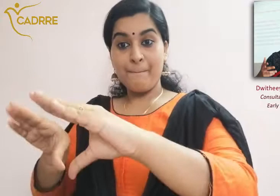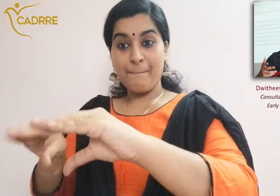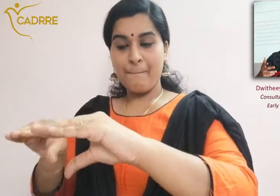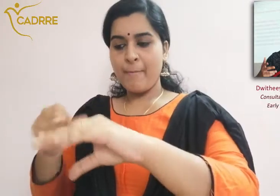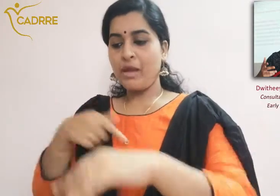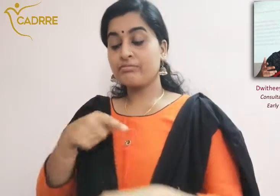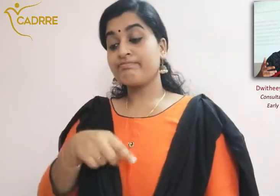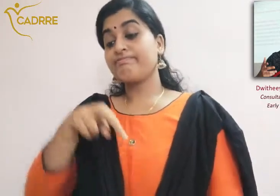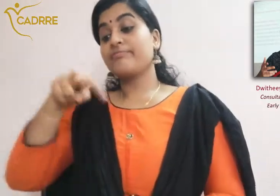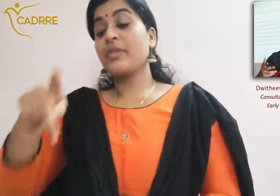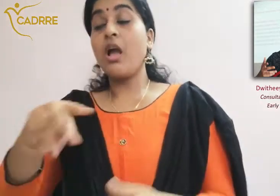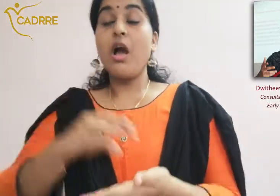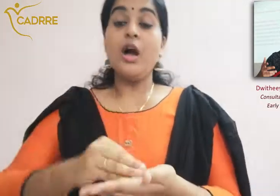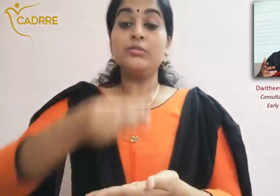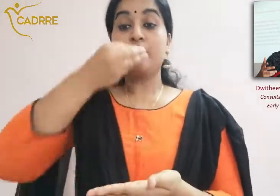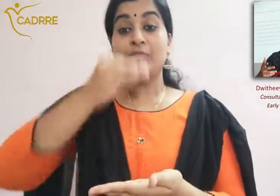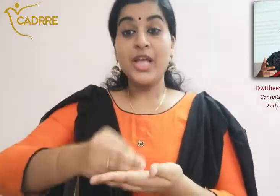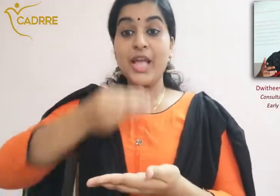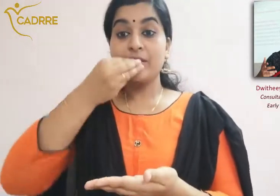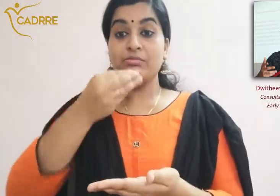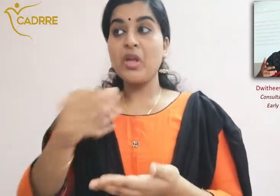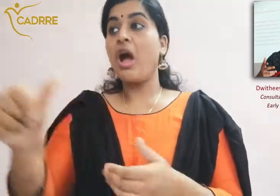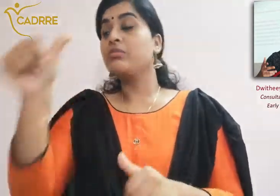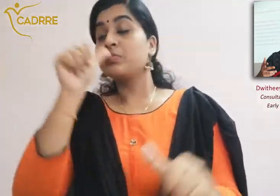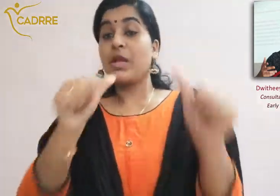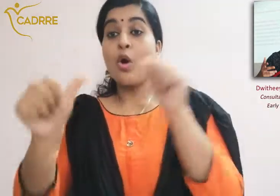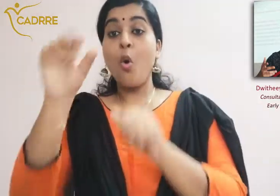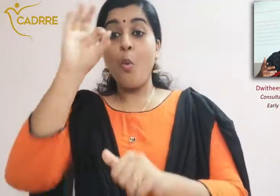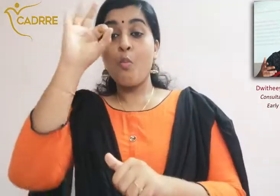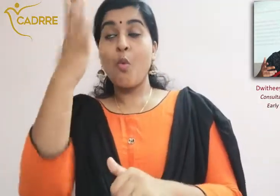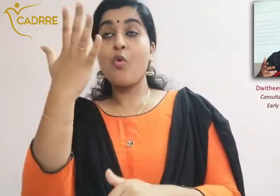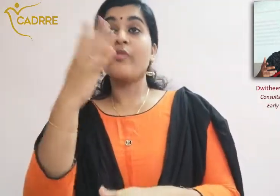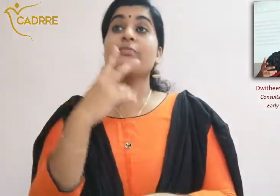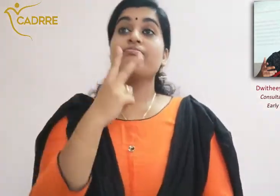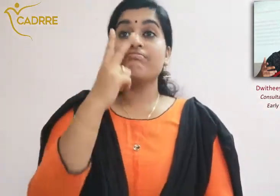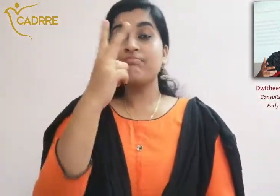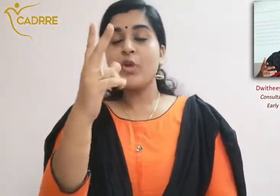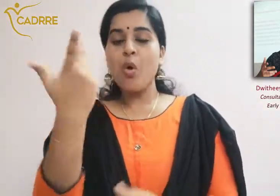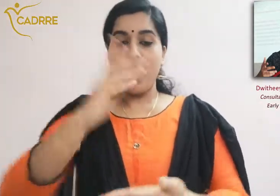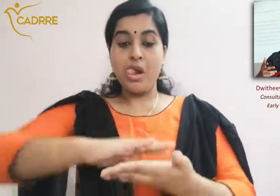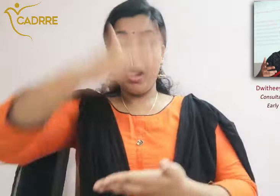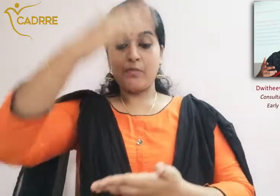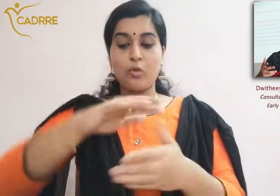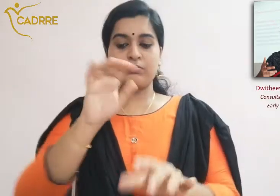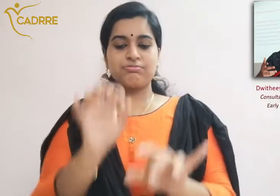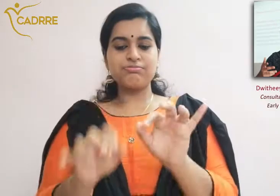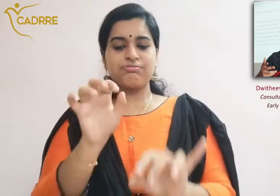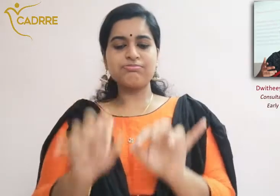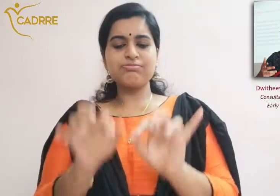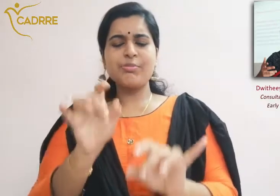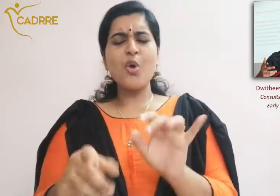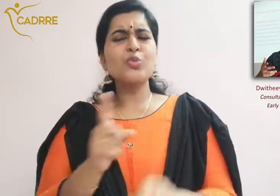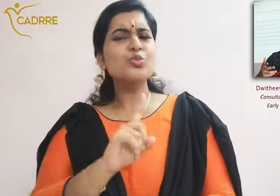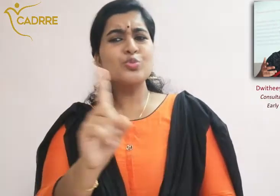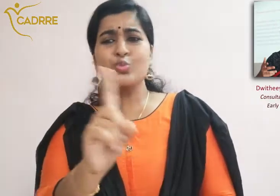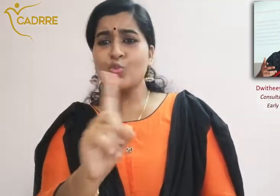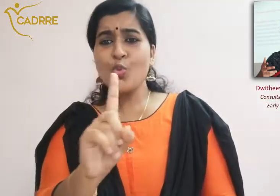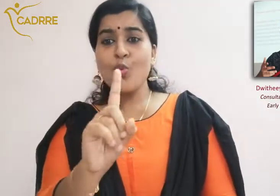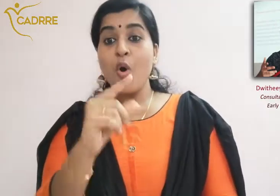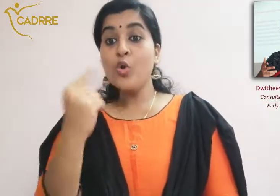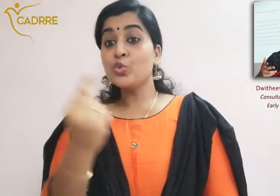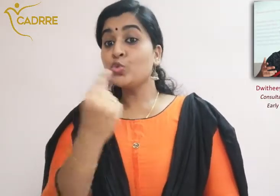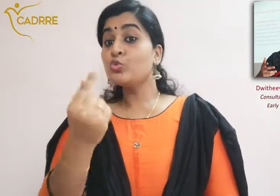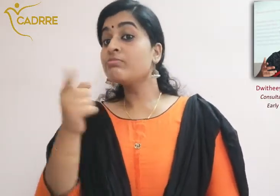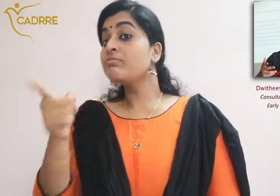activities. That means you're not supposed to eat, drink, binge watch Netflix, or even work